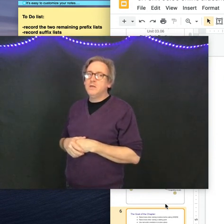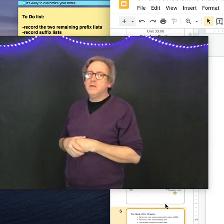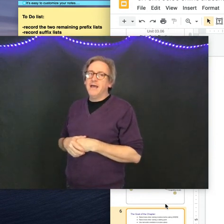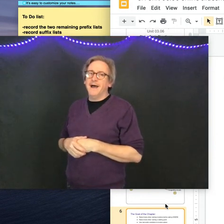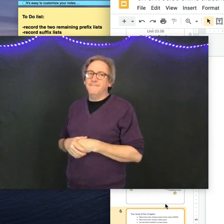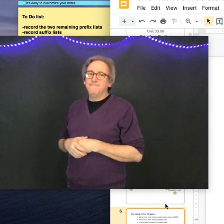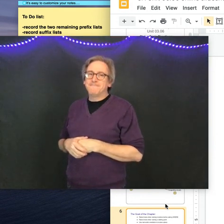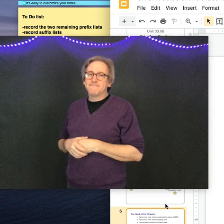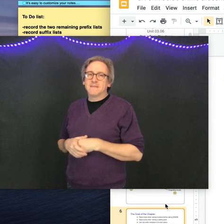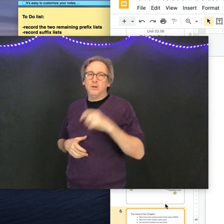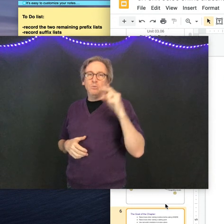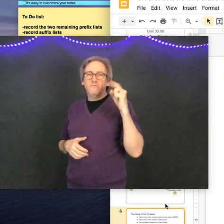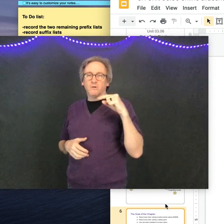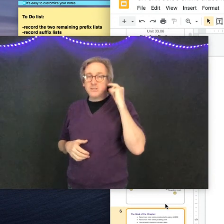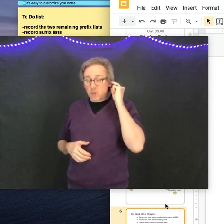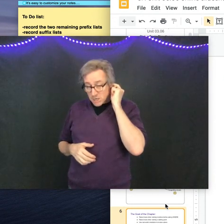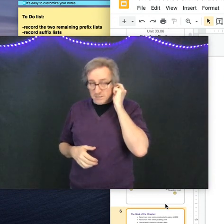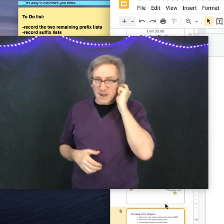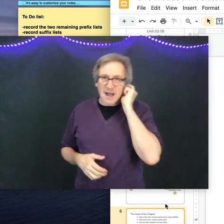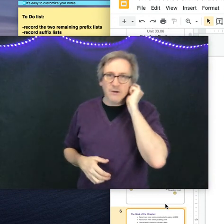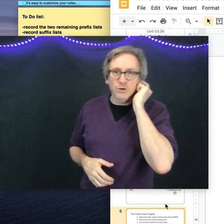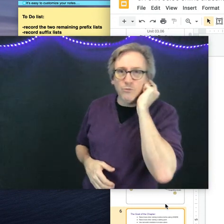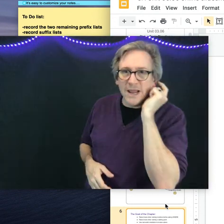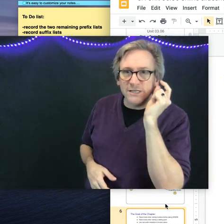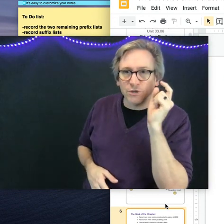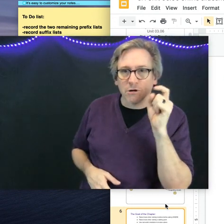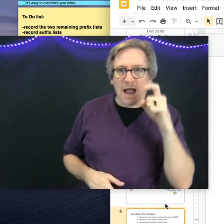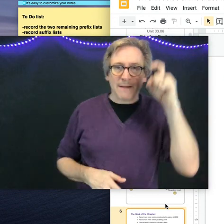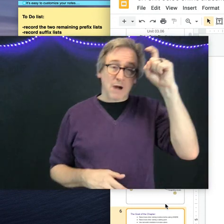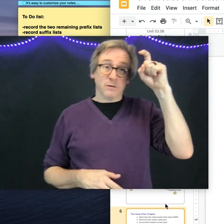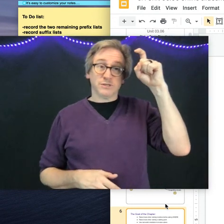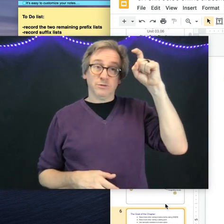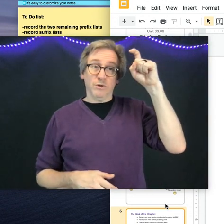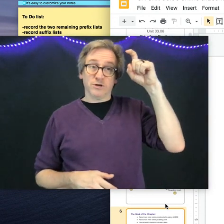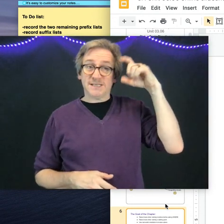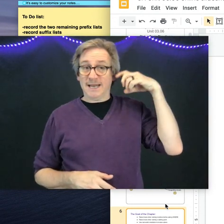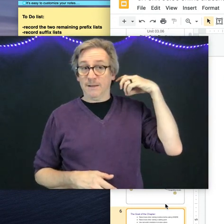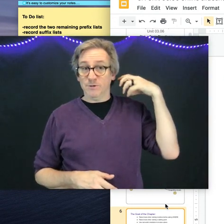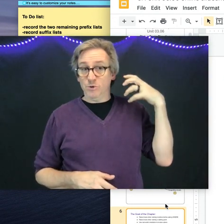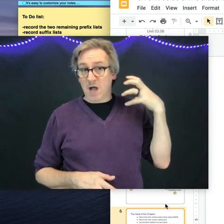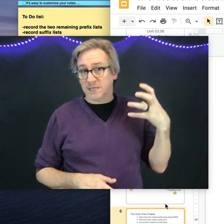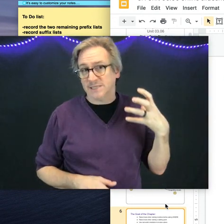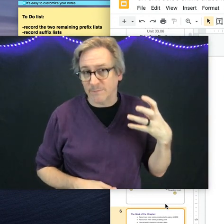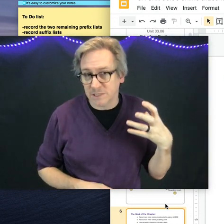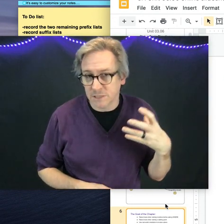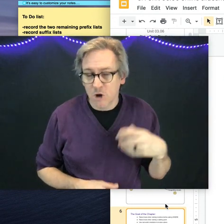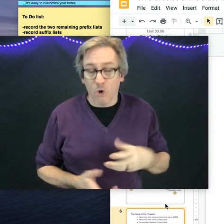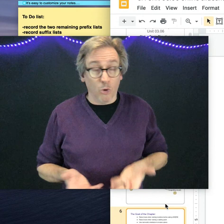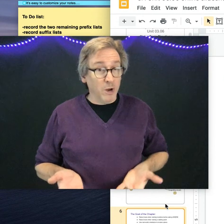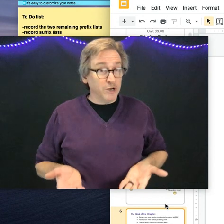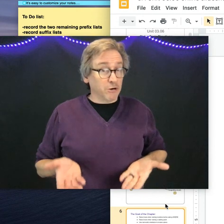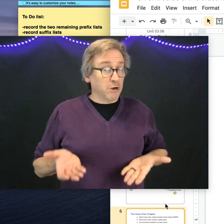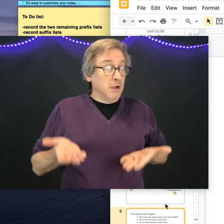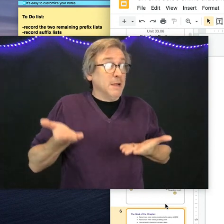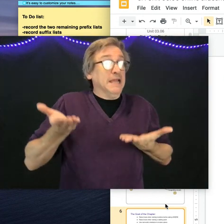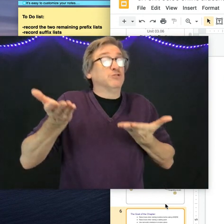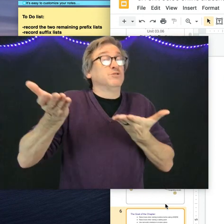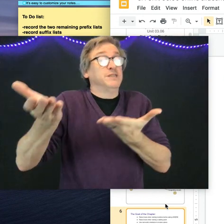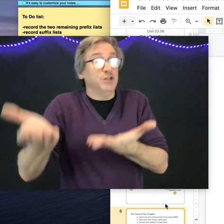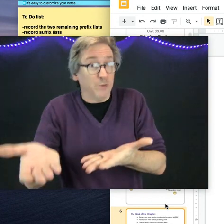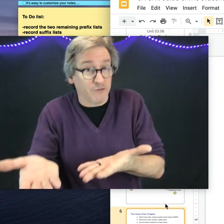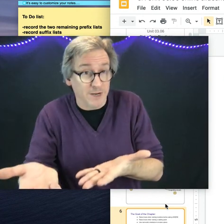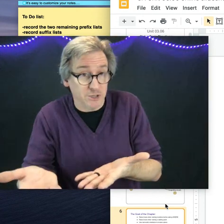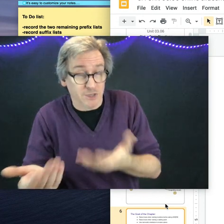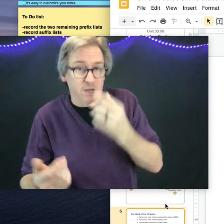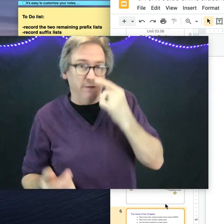So we've already talked about how you raise your eyebrows when you're setting up new concepts or when you're